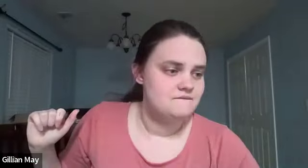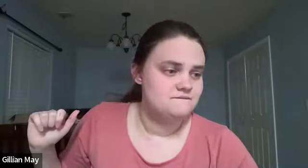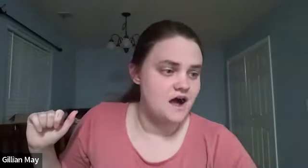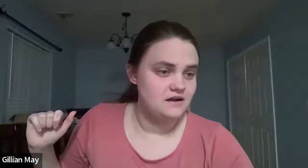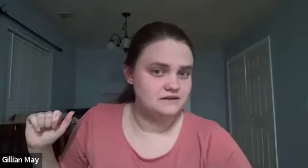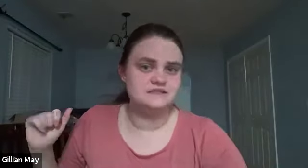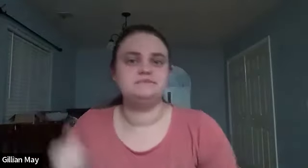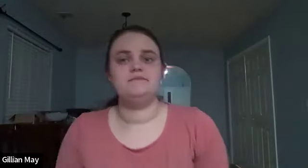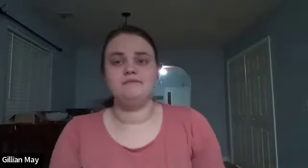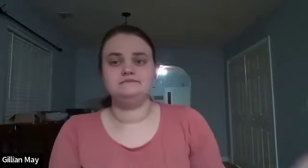Fox,